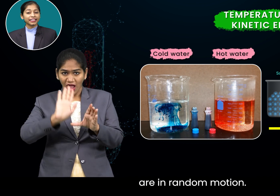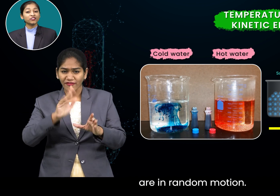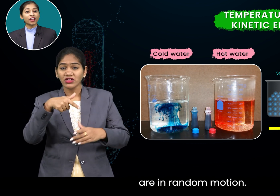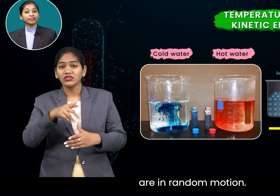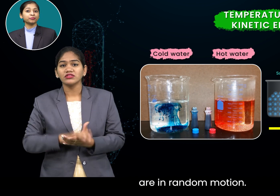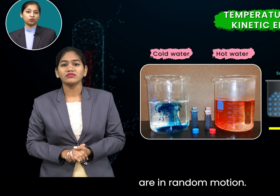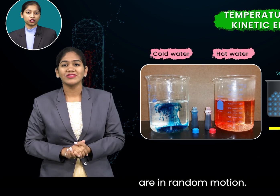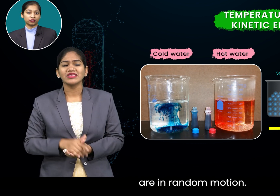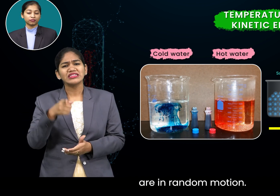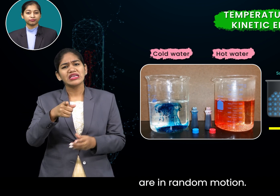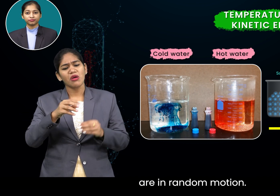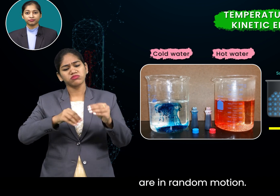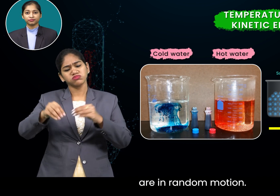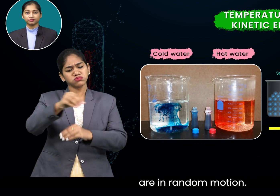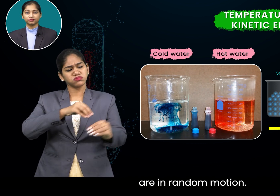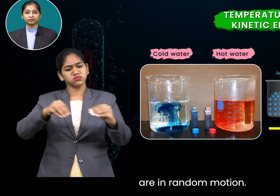are in random motion.